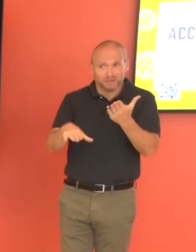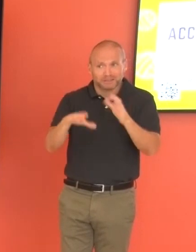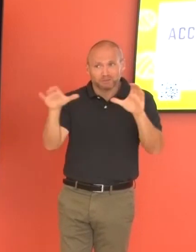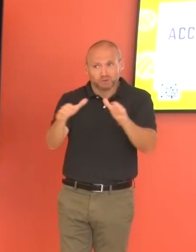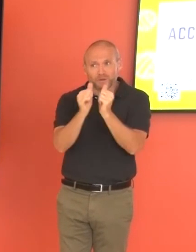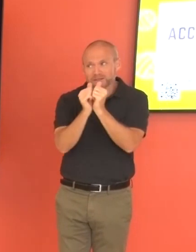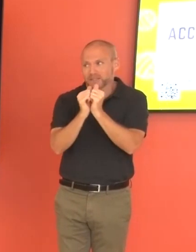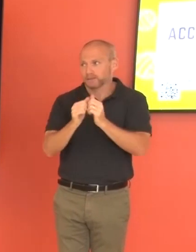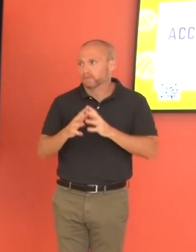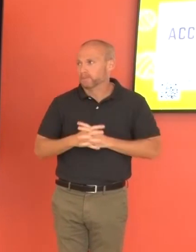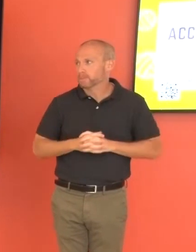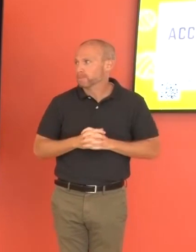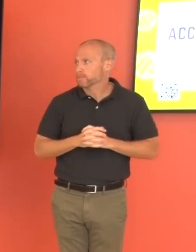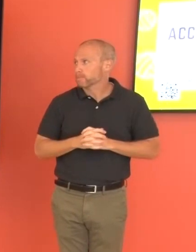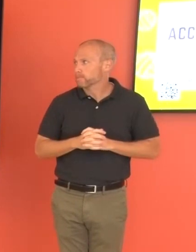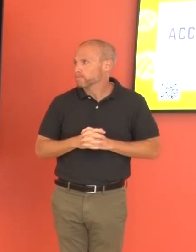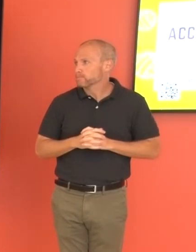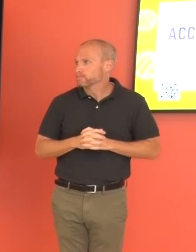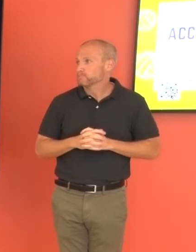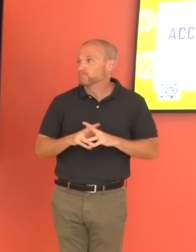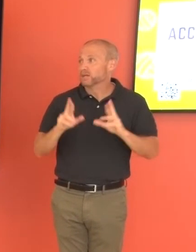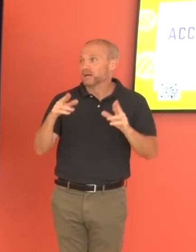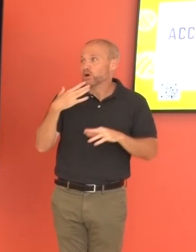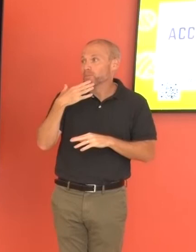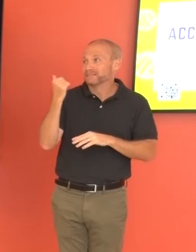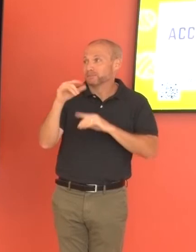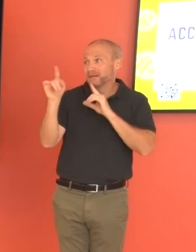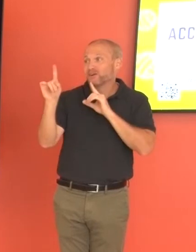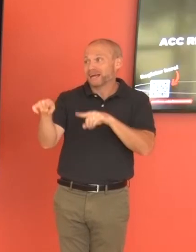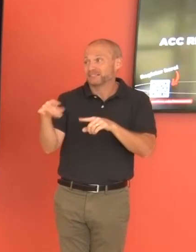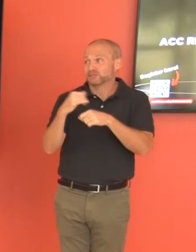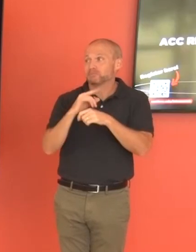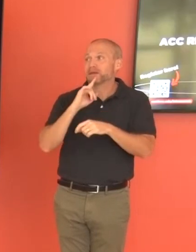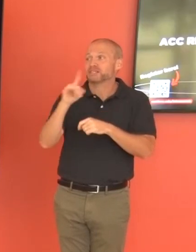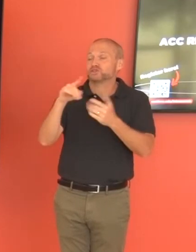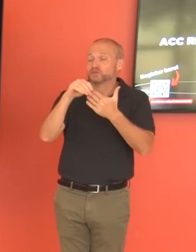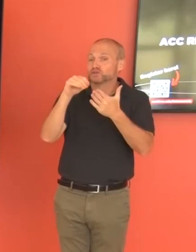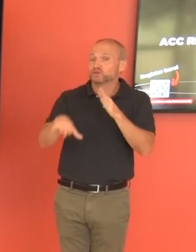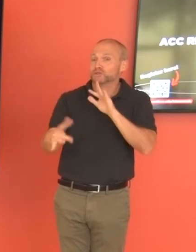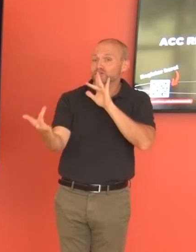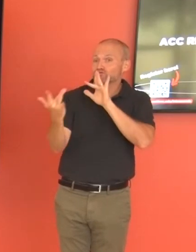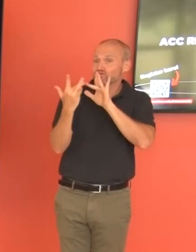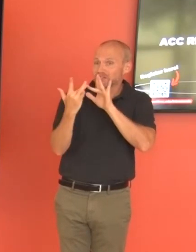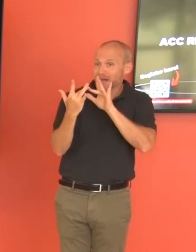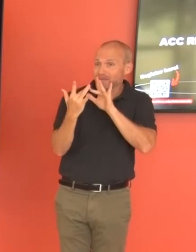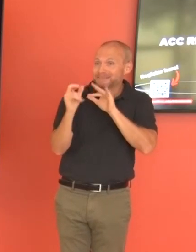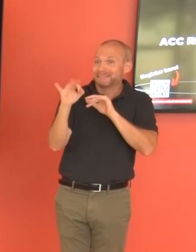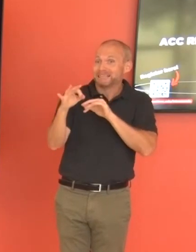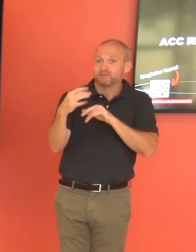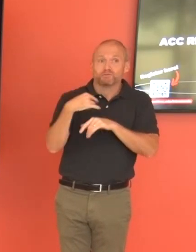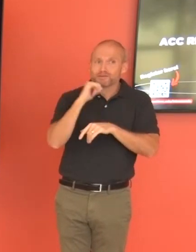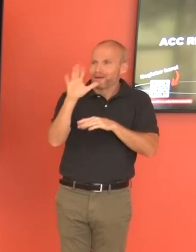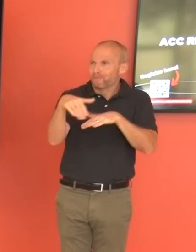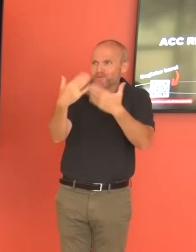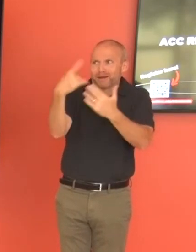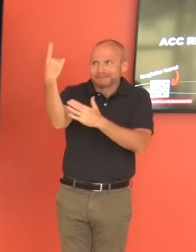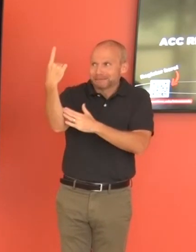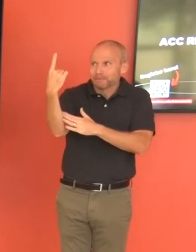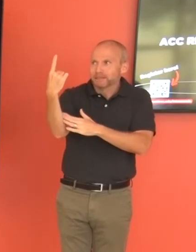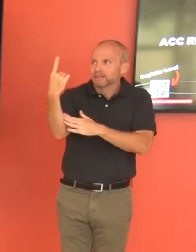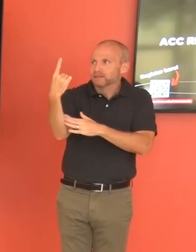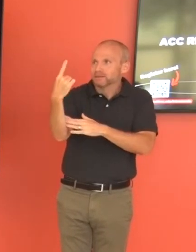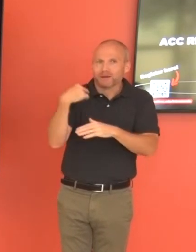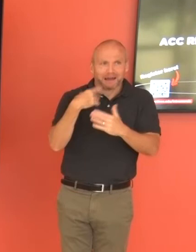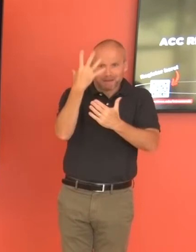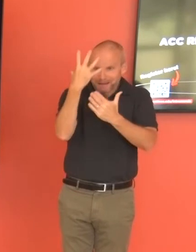So hope that is a better answer. We want to make sure that our students do reach out, and if there's something that we're not currently doing and there's a